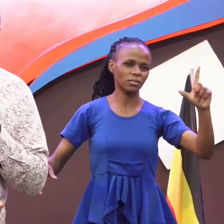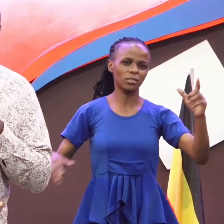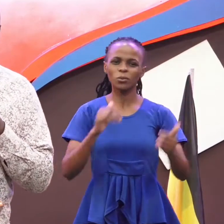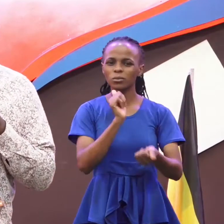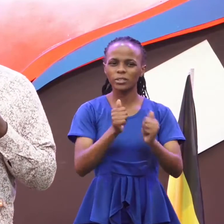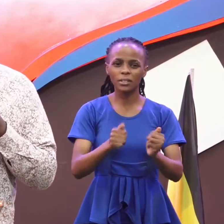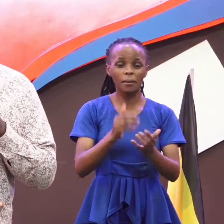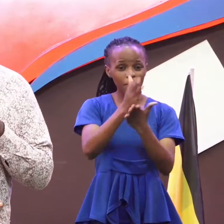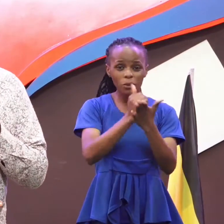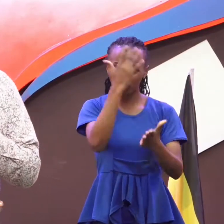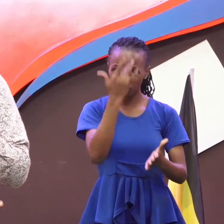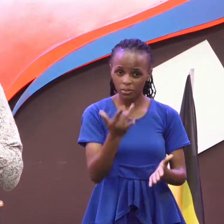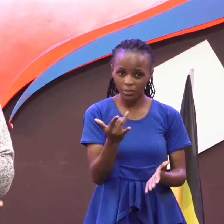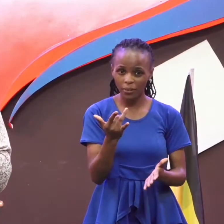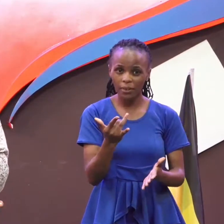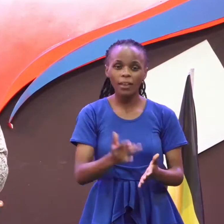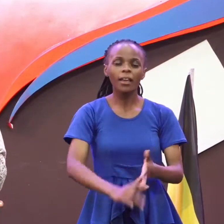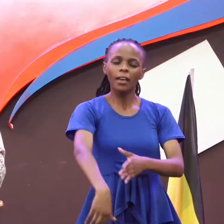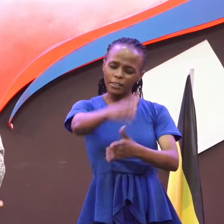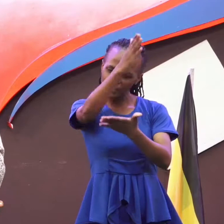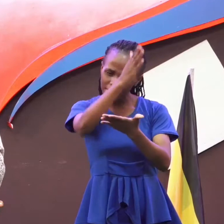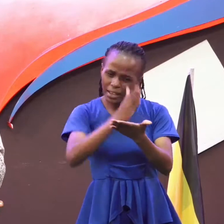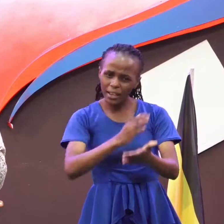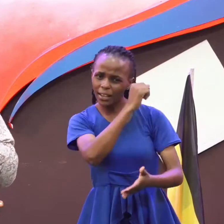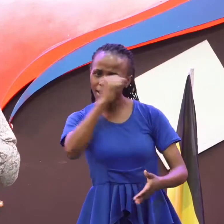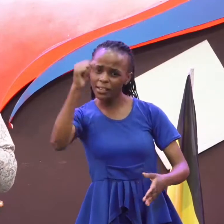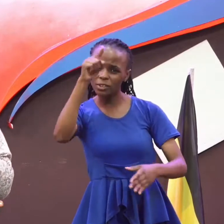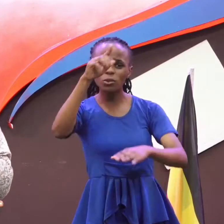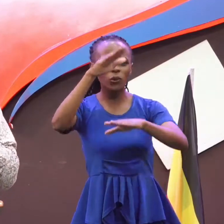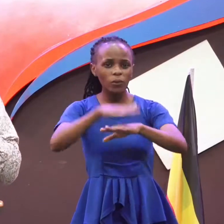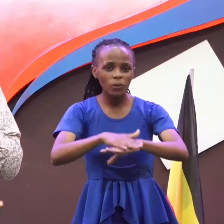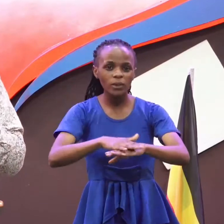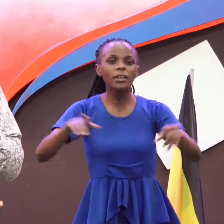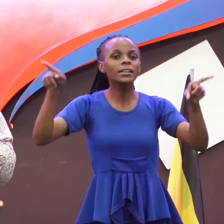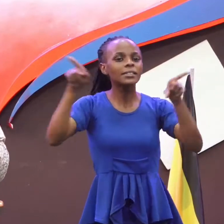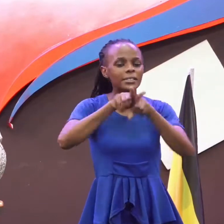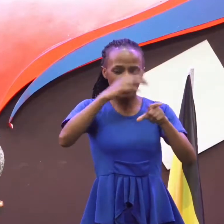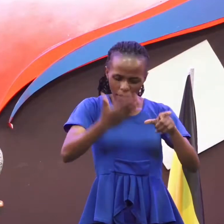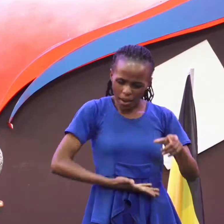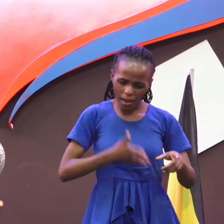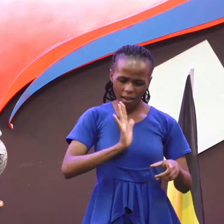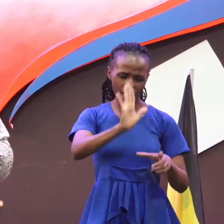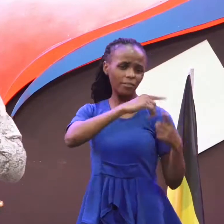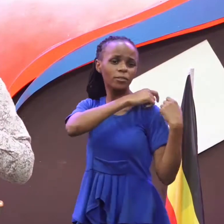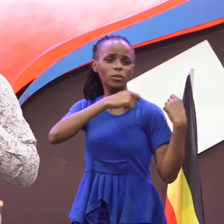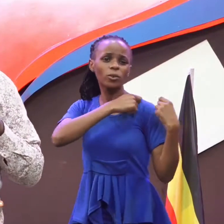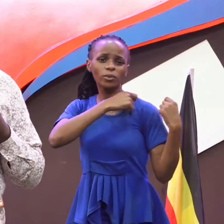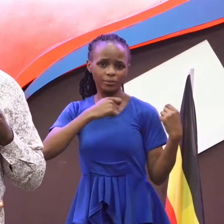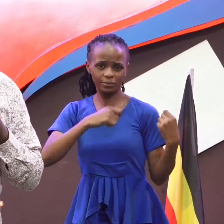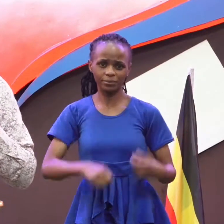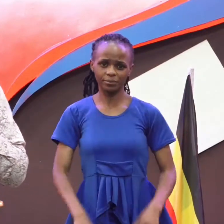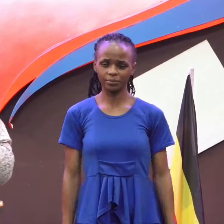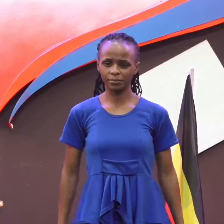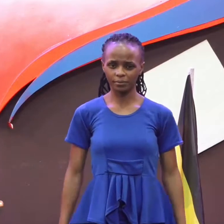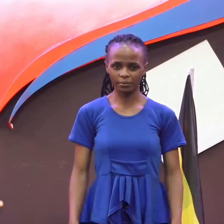right? Why? The side on which you are is the side where inheritance